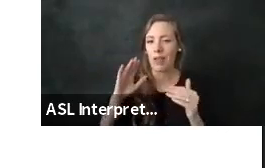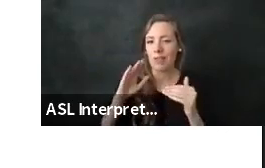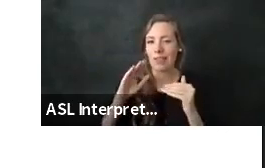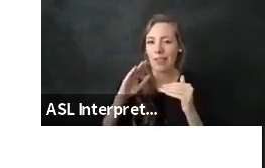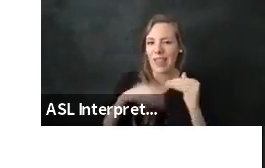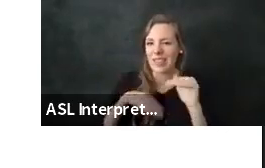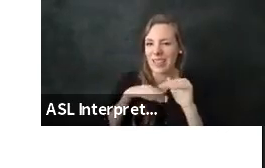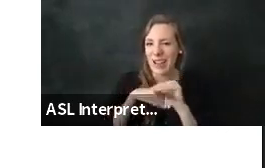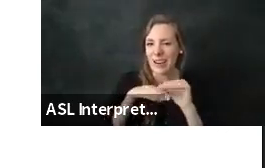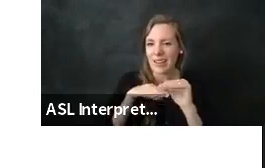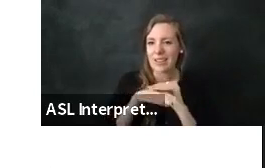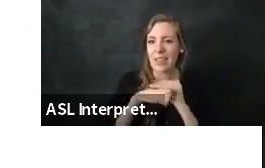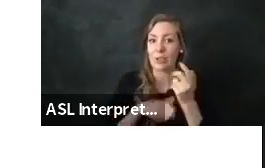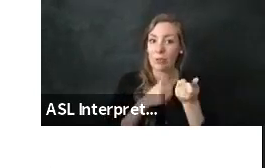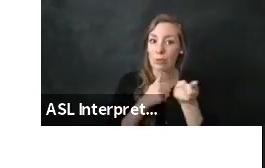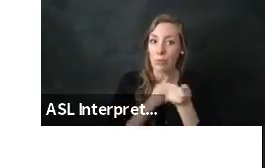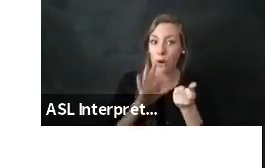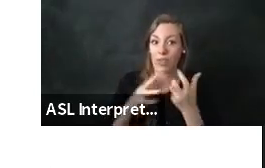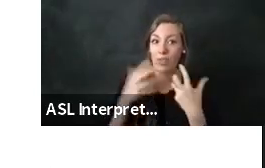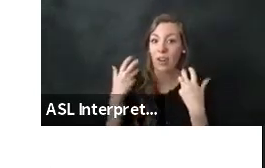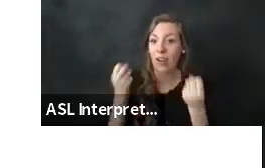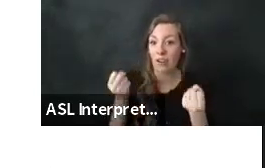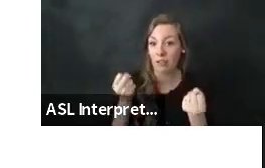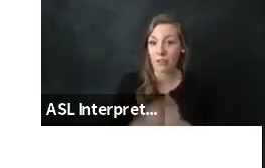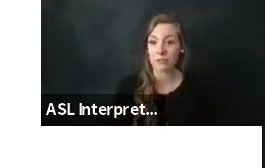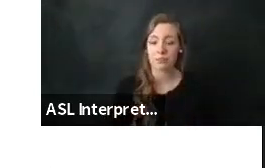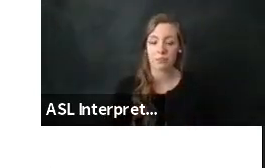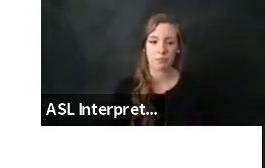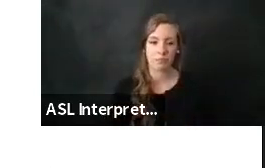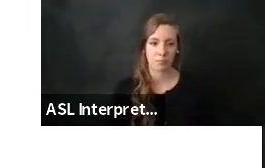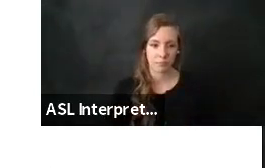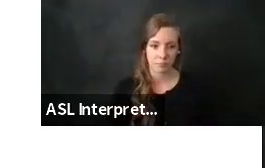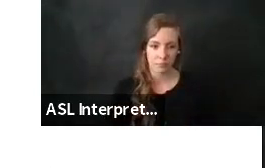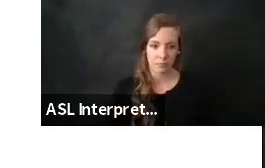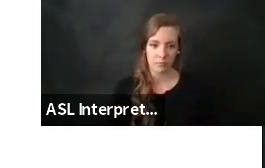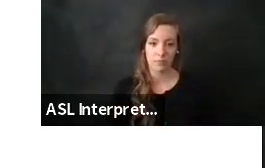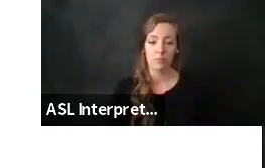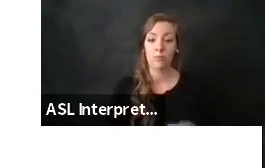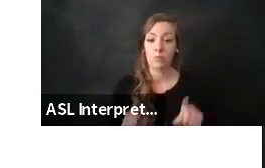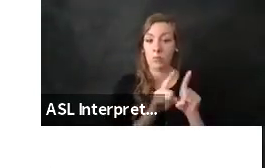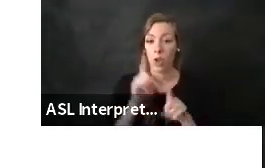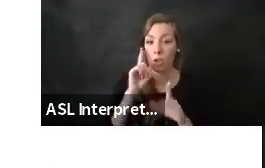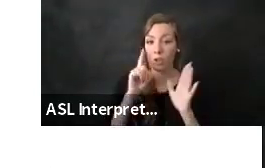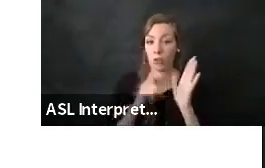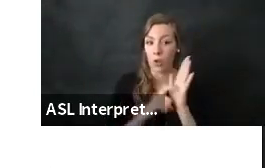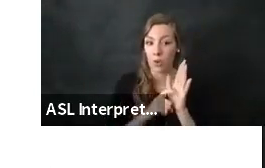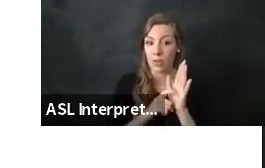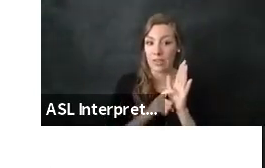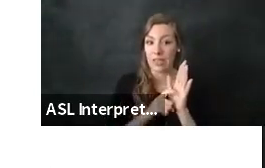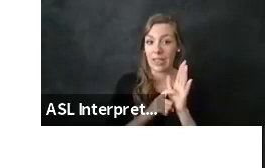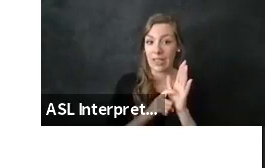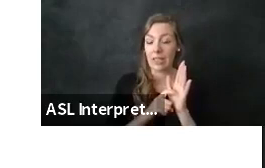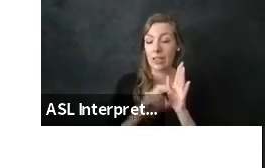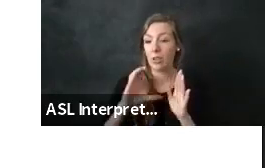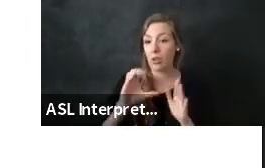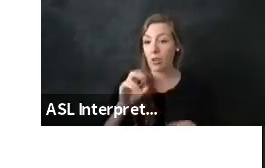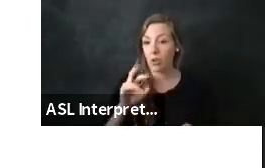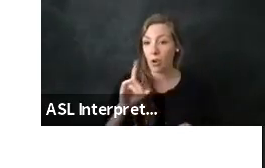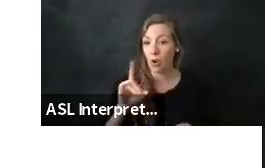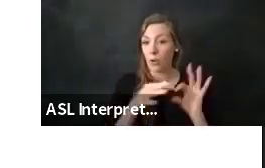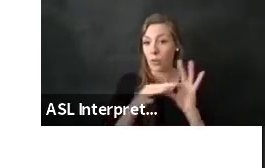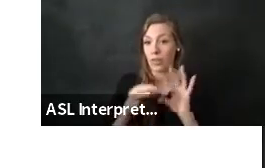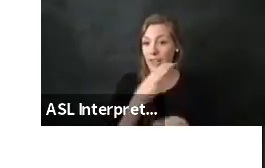to resources to support their health and well-being. We're also beginning to see a decline in COVID-19